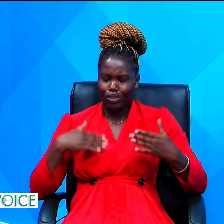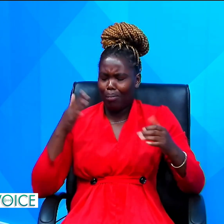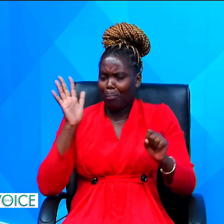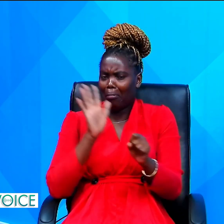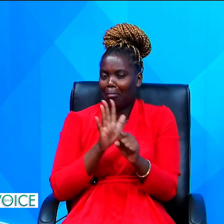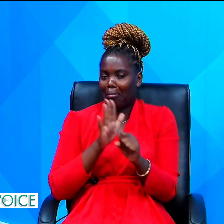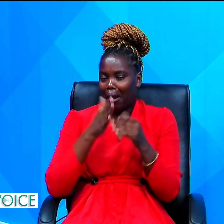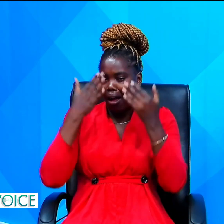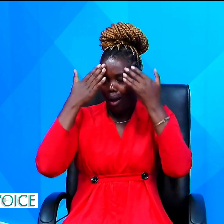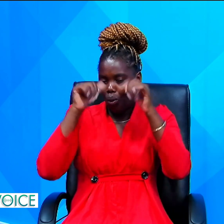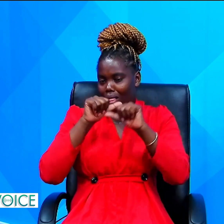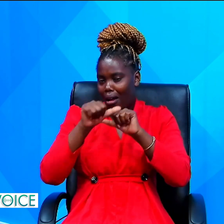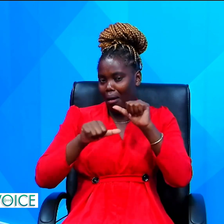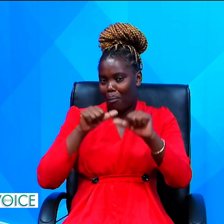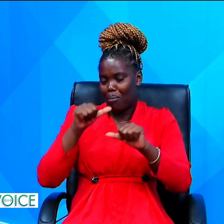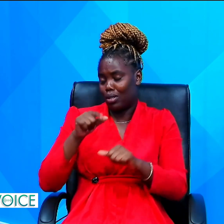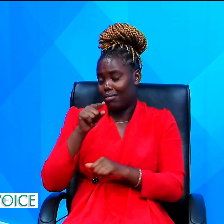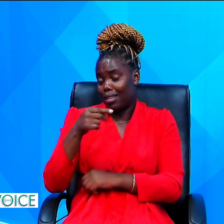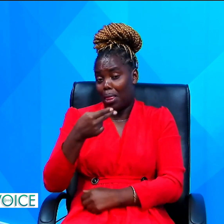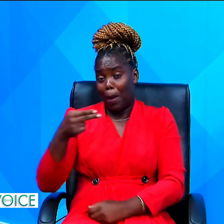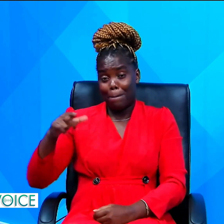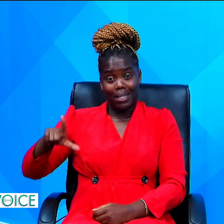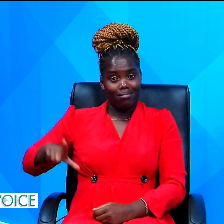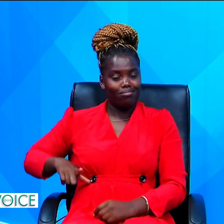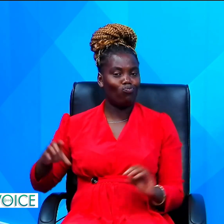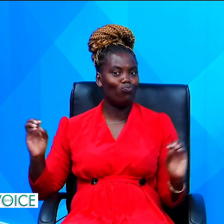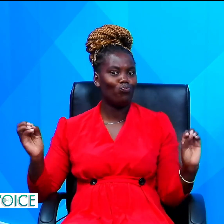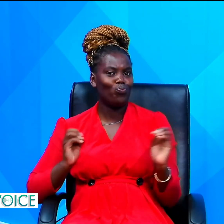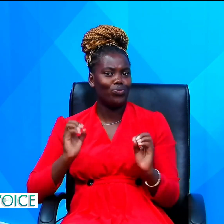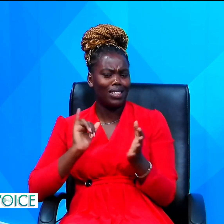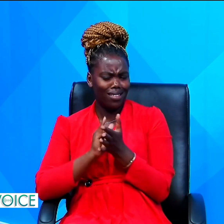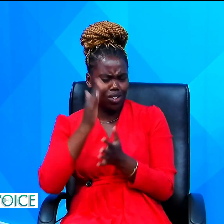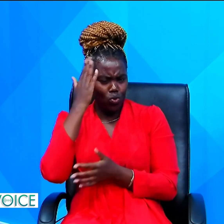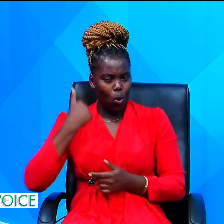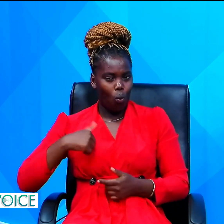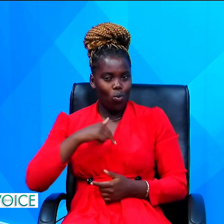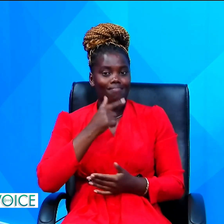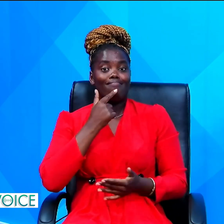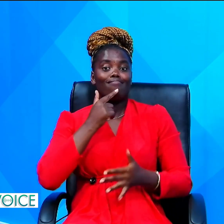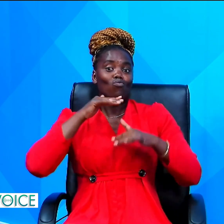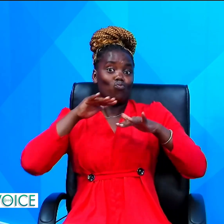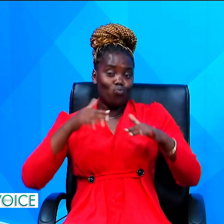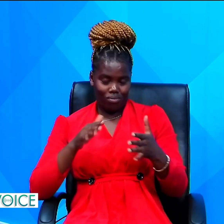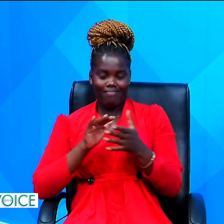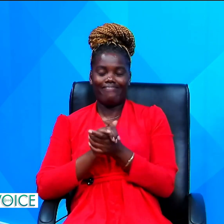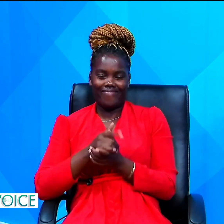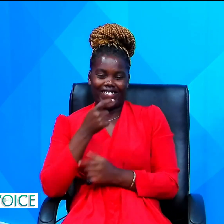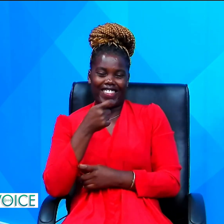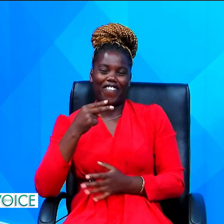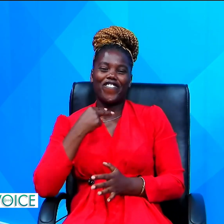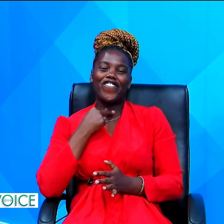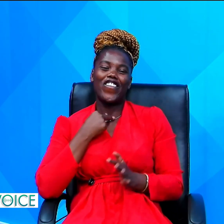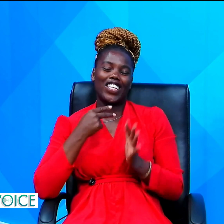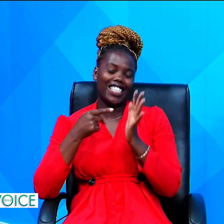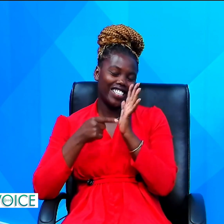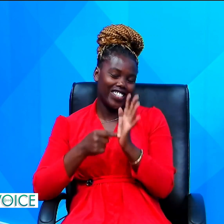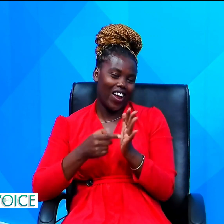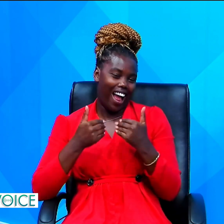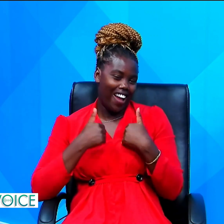of people are not aware about this disease, hepatitis. That is why we say here at the Voice Show,